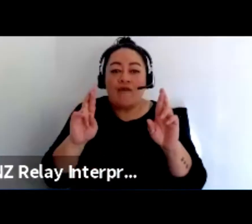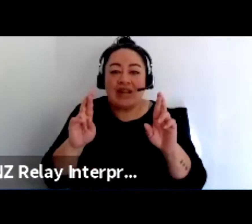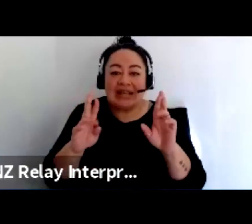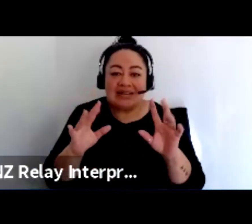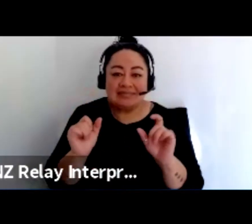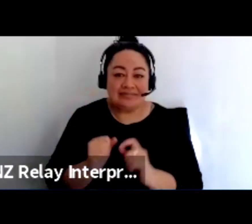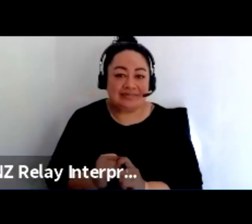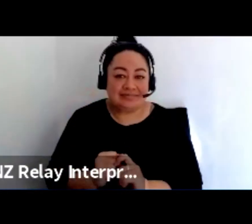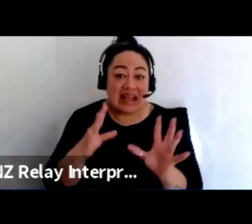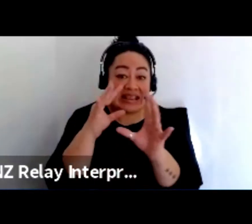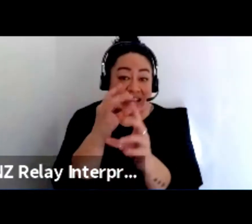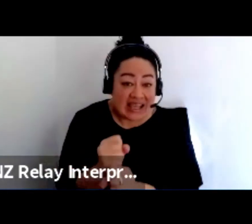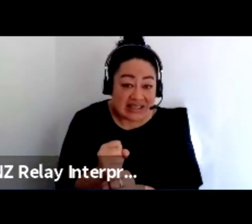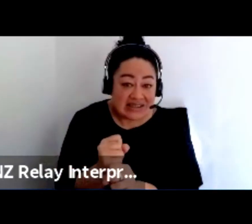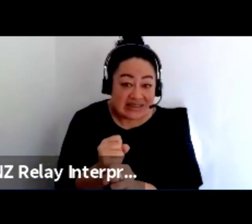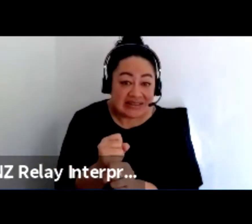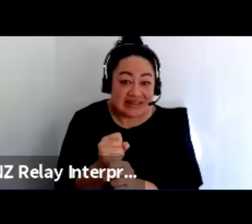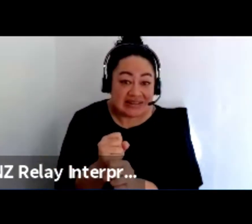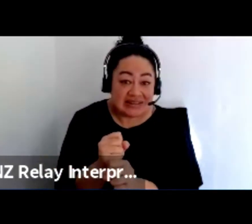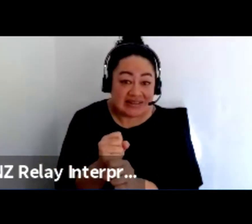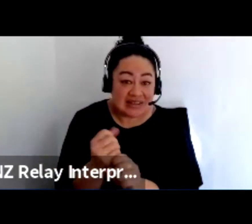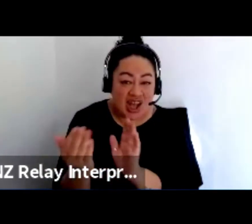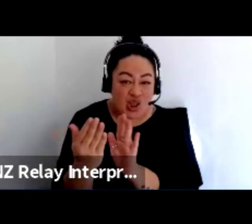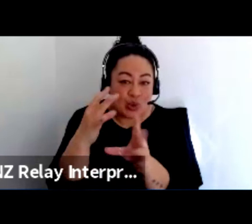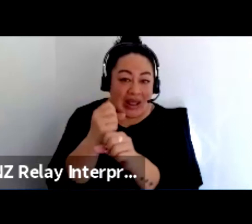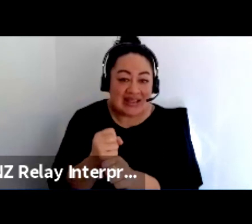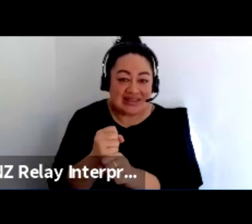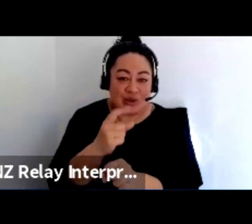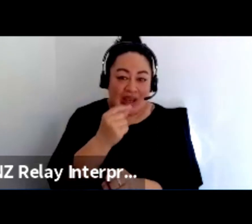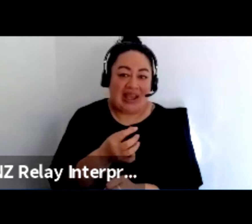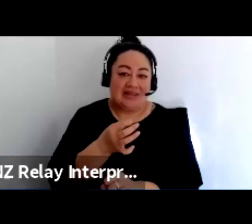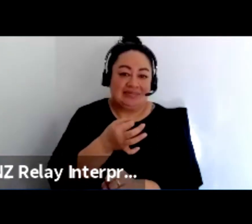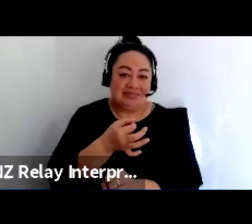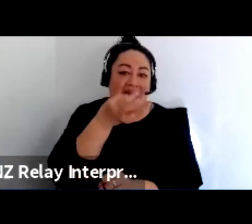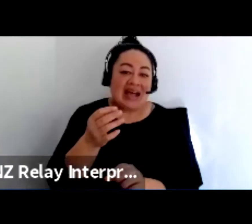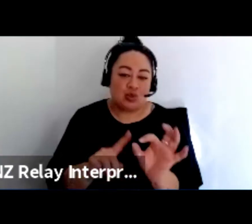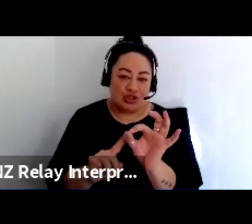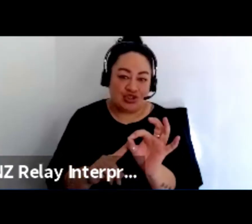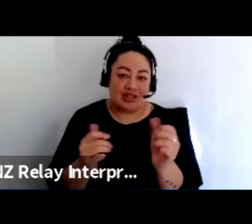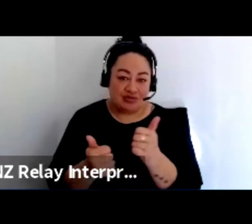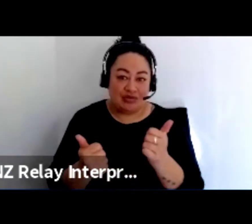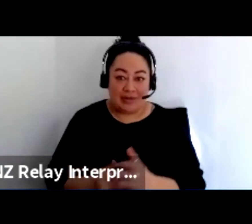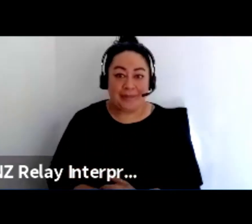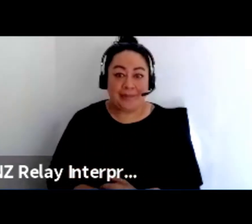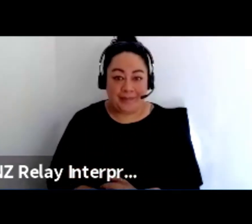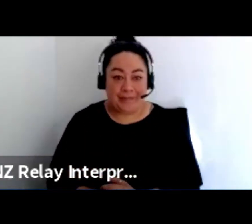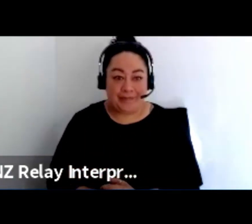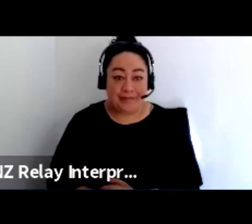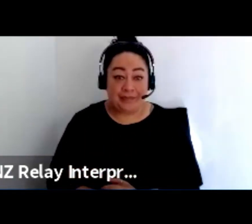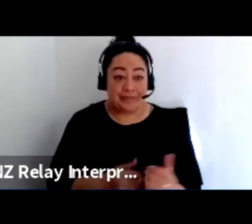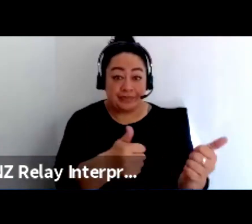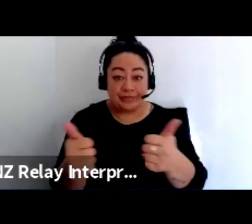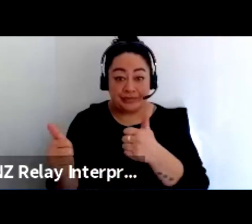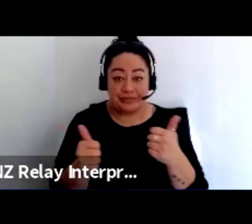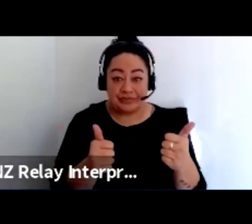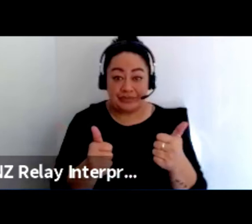after the ones who have to ask for questions to come up. Are we good?